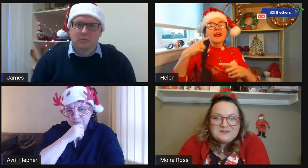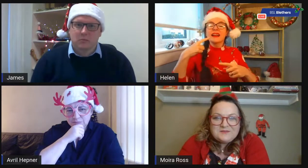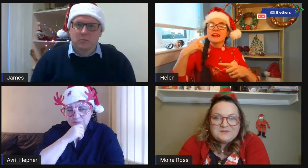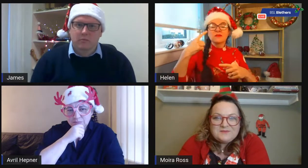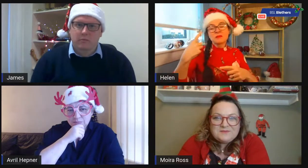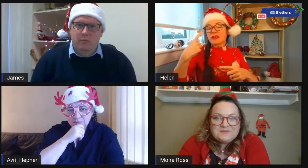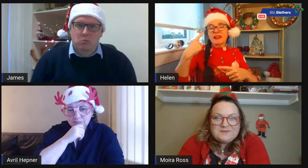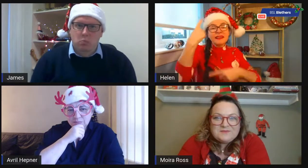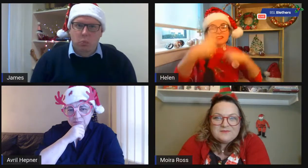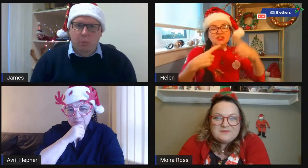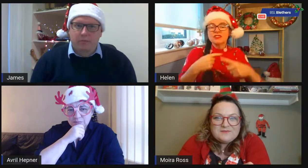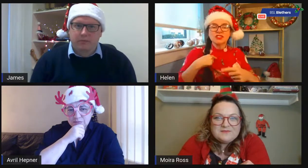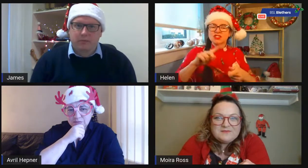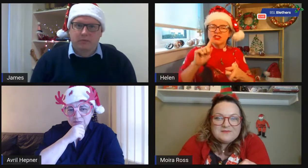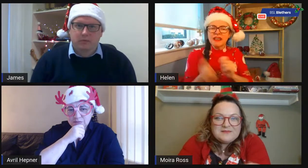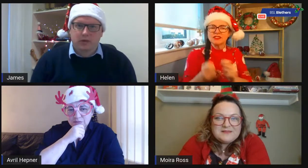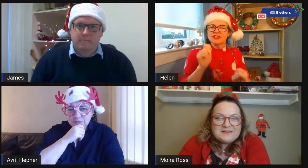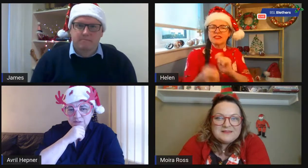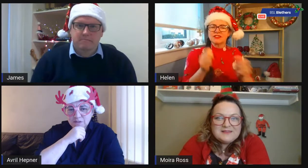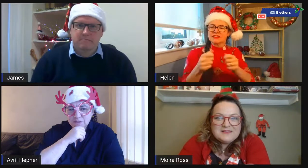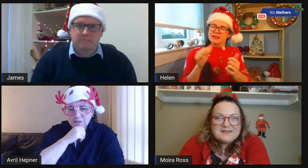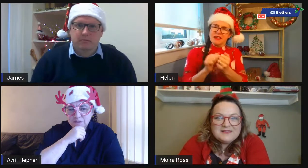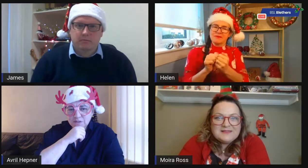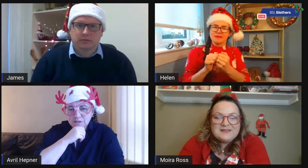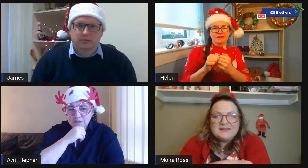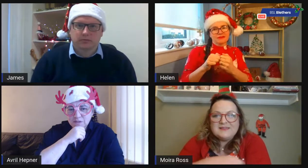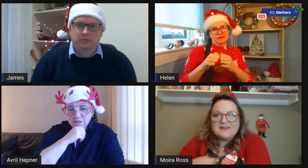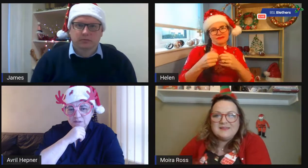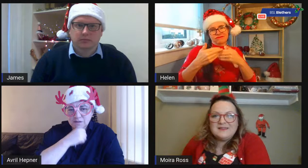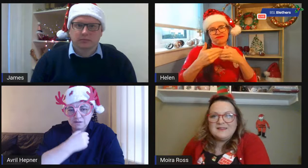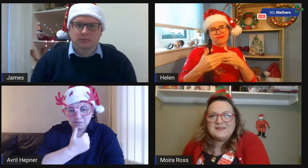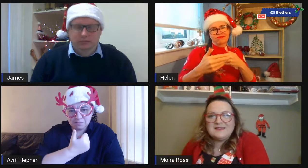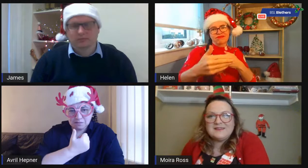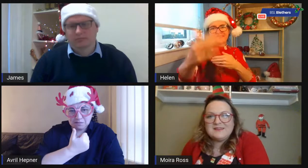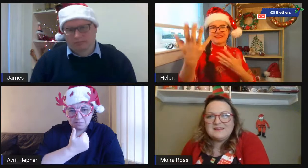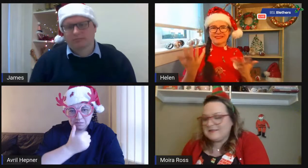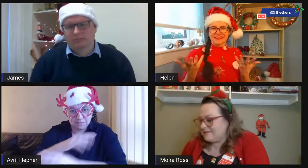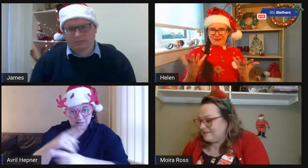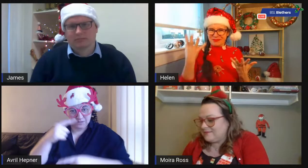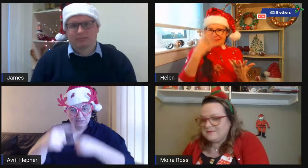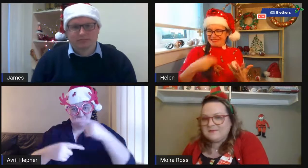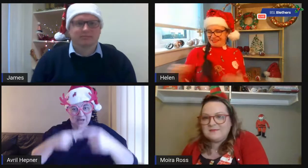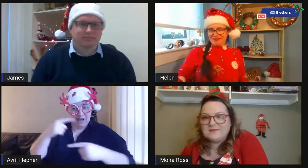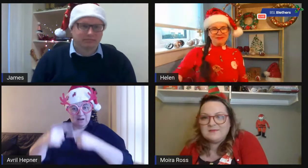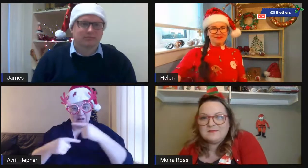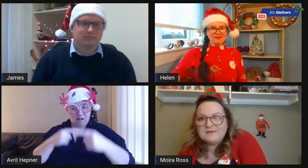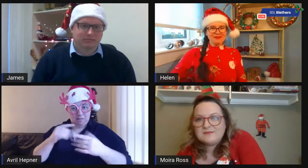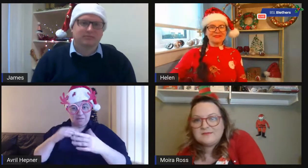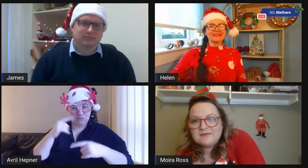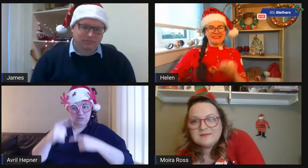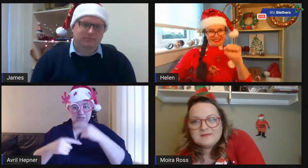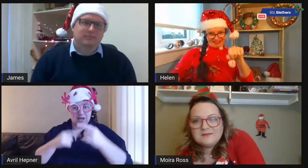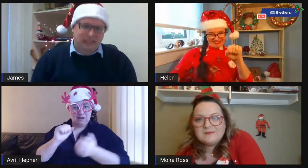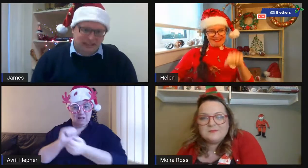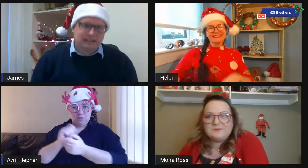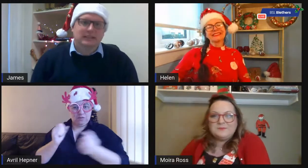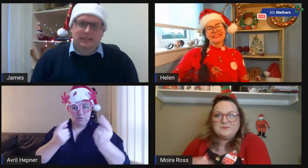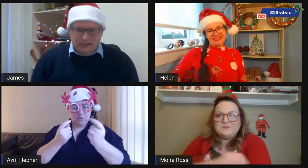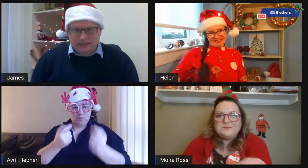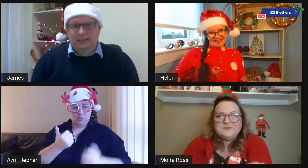present. And it could be next year I'll keep the box, but then change some decorations on it. So you're